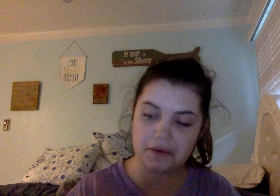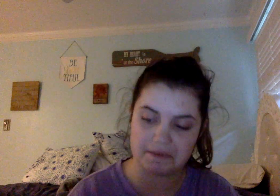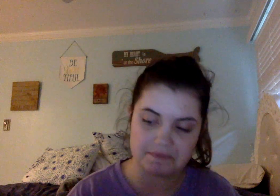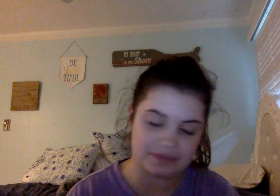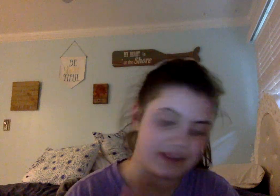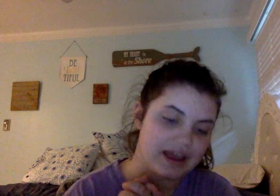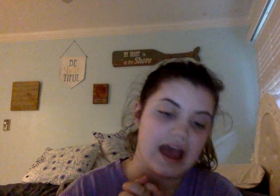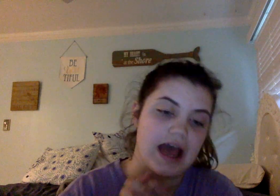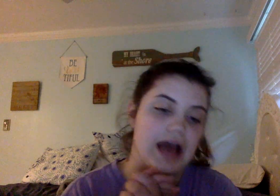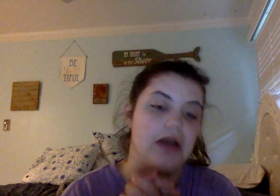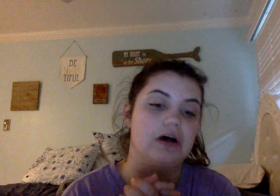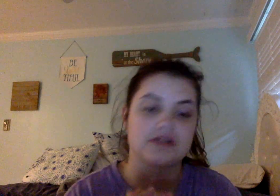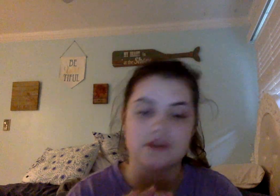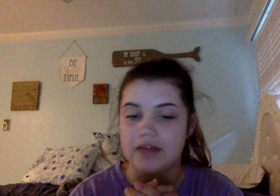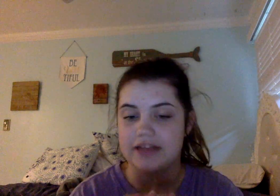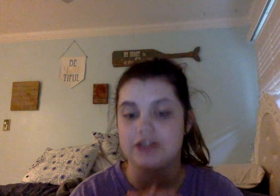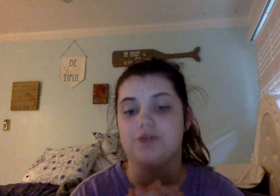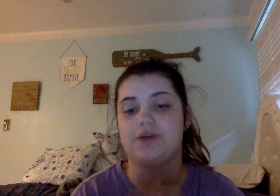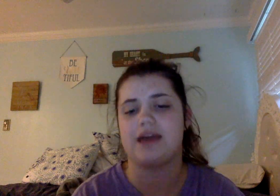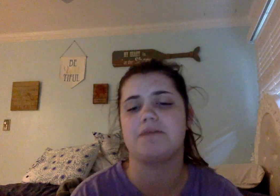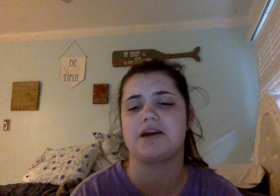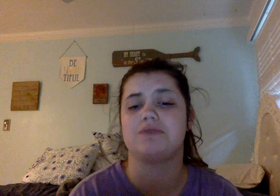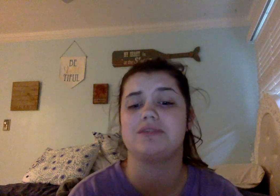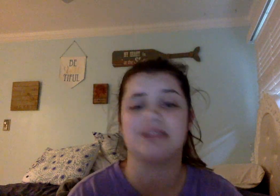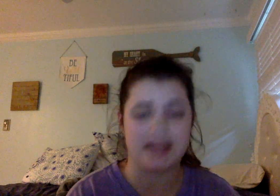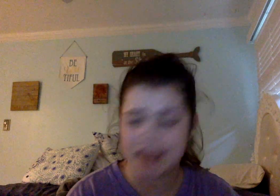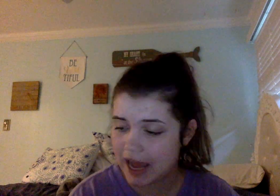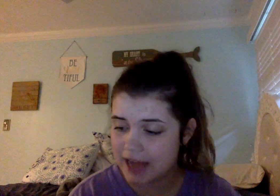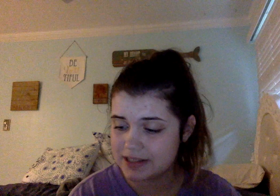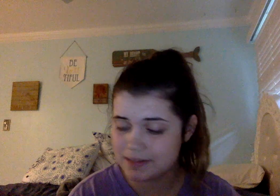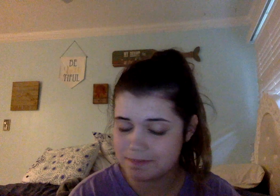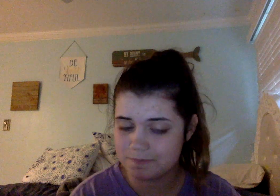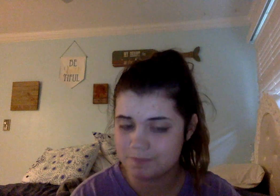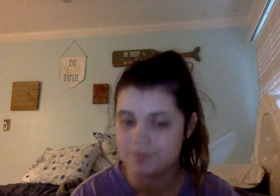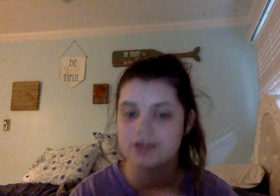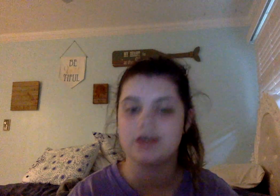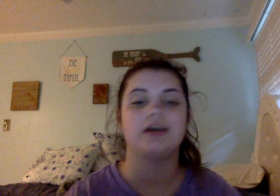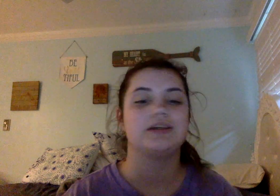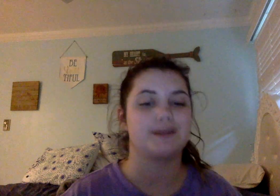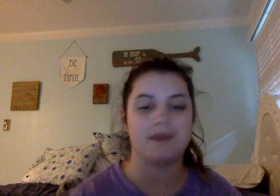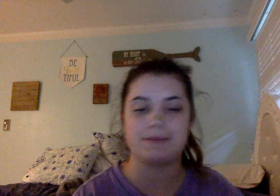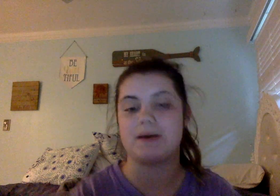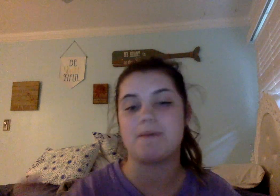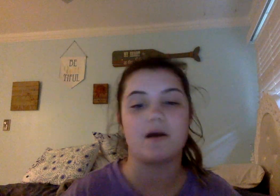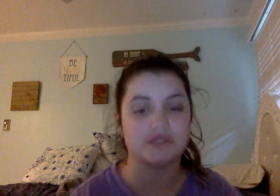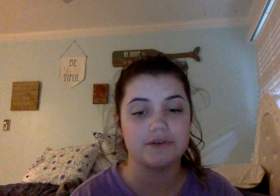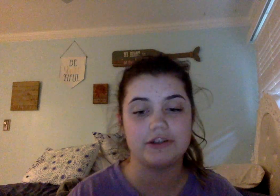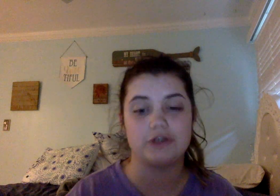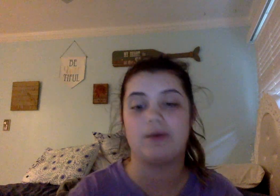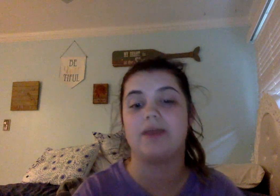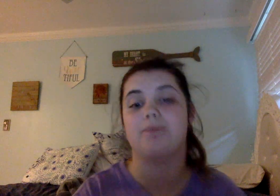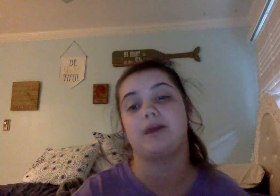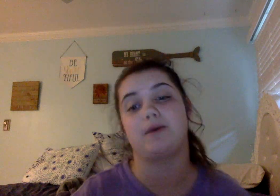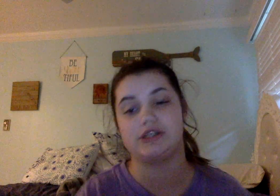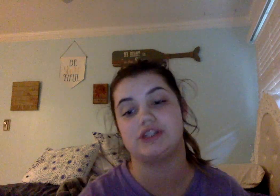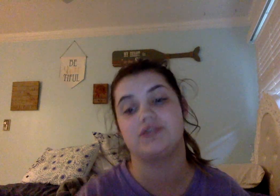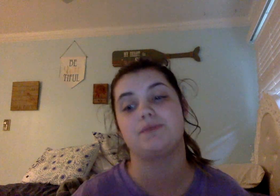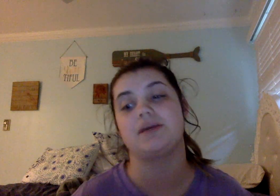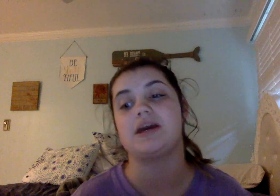Okay. I also like to create my own study guides. Sometimes my mom will do it. She'll write up like questions for me